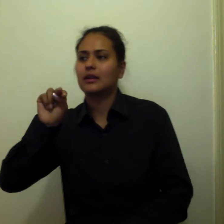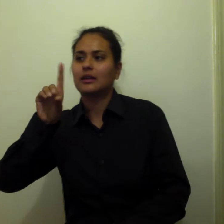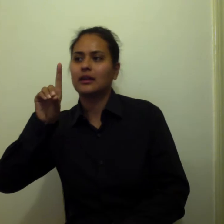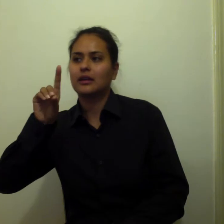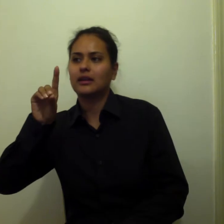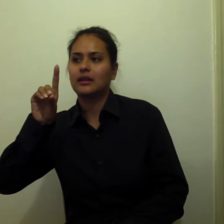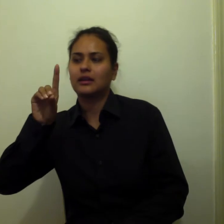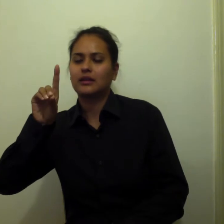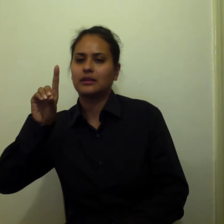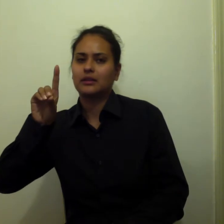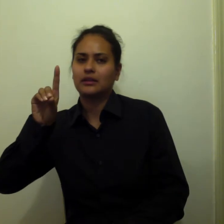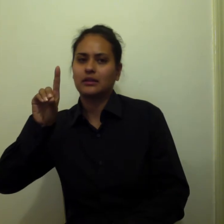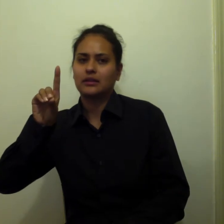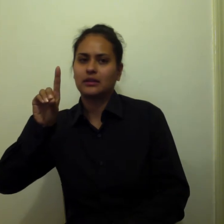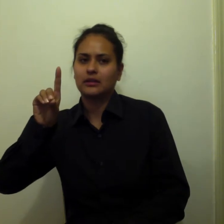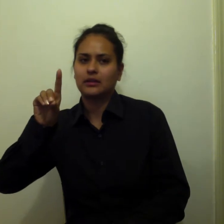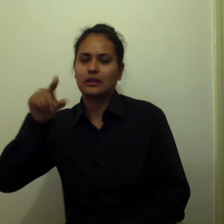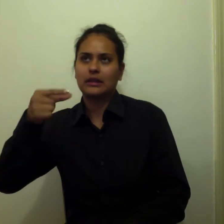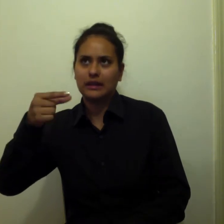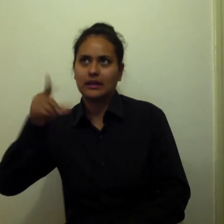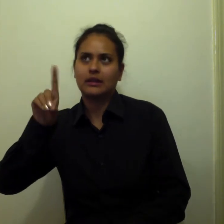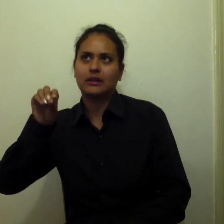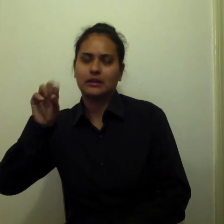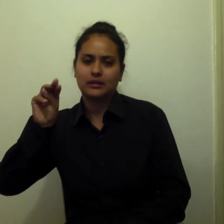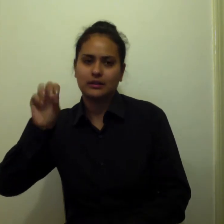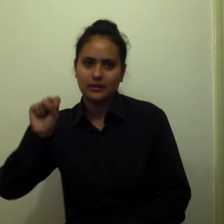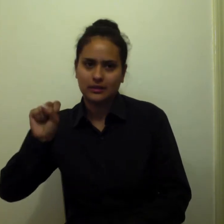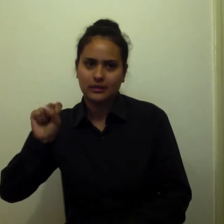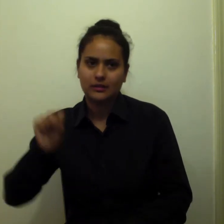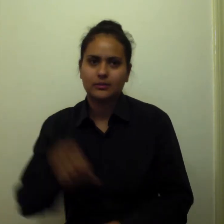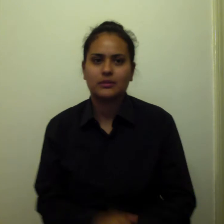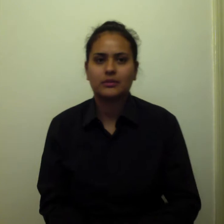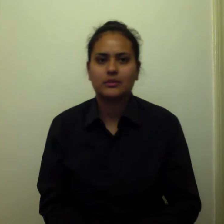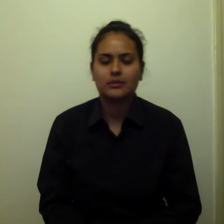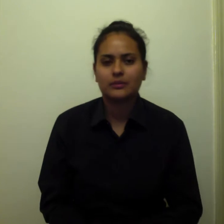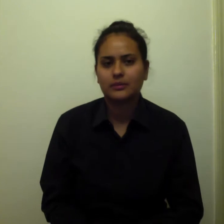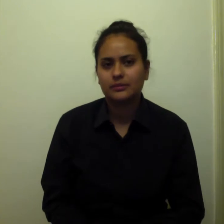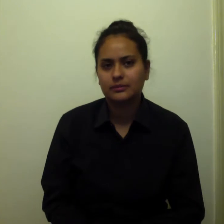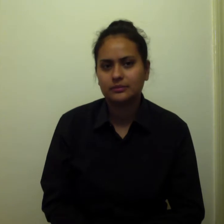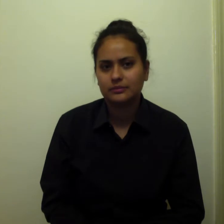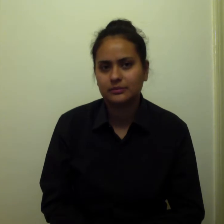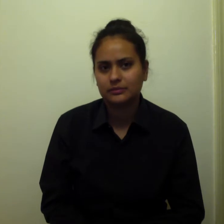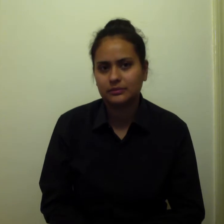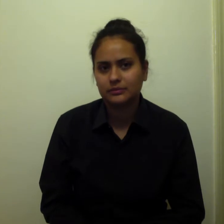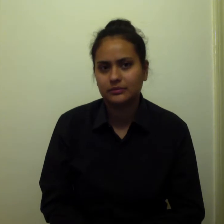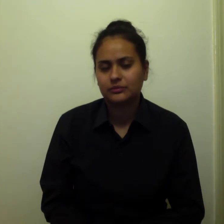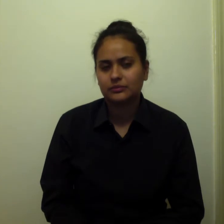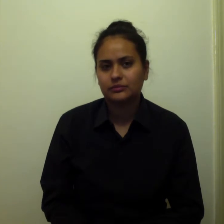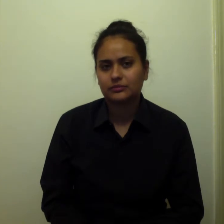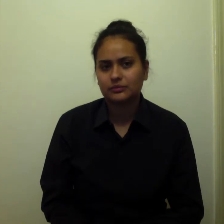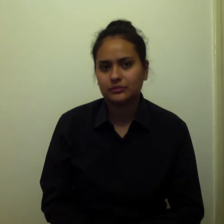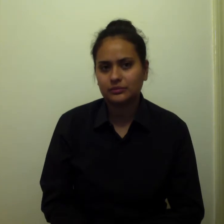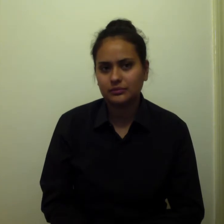well. Then we'll look at we'll have already mentioned a bit about Christianity, but then we'll look at the history